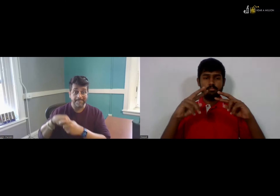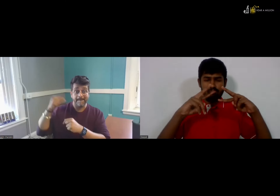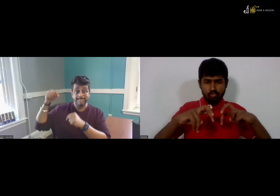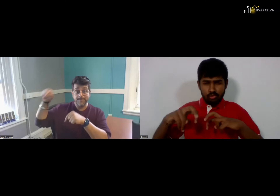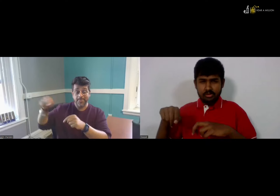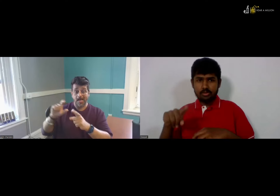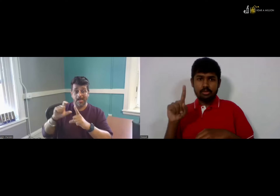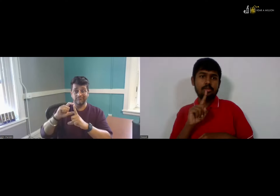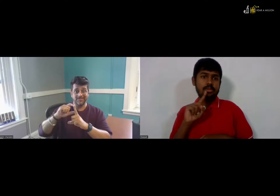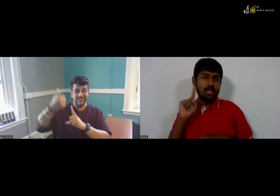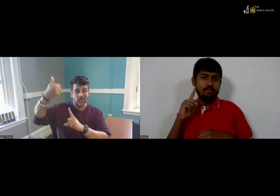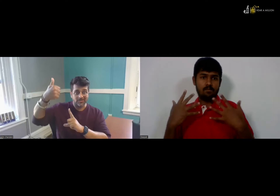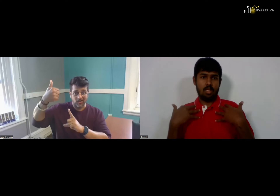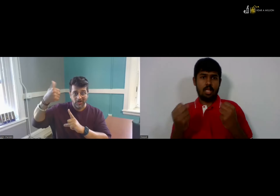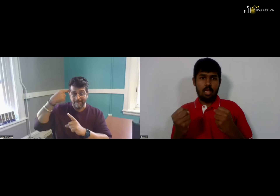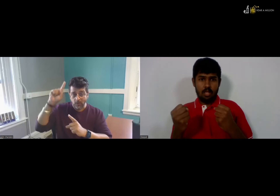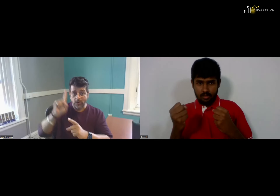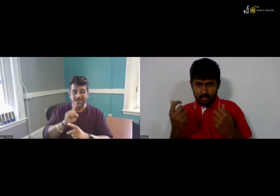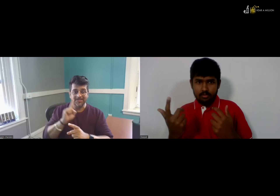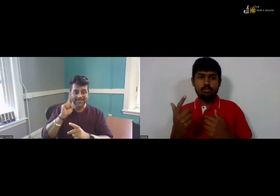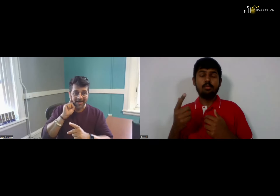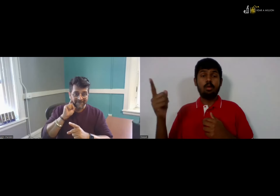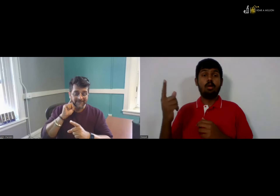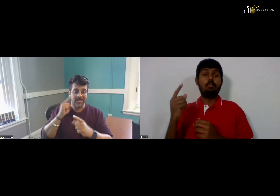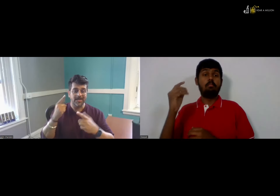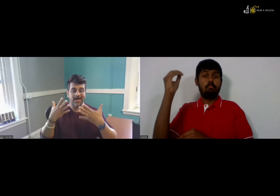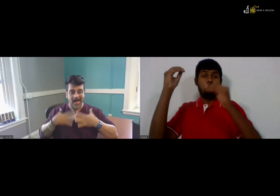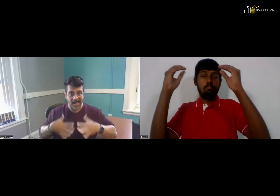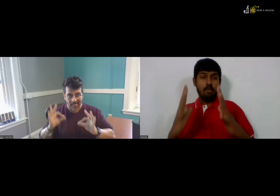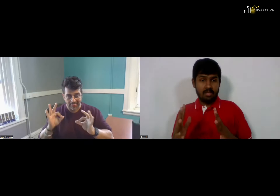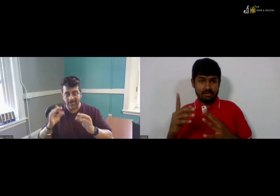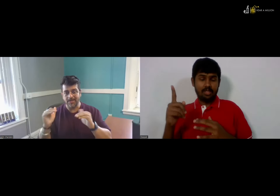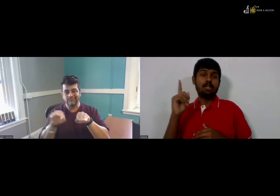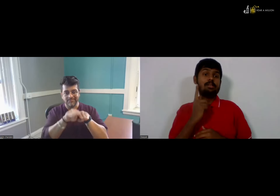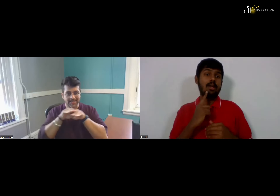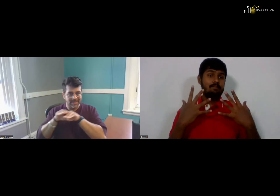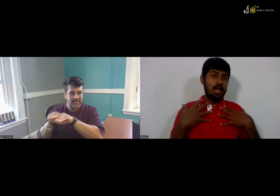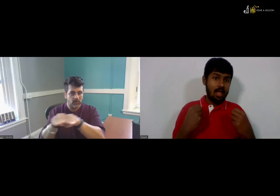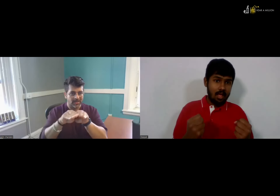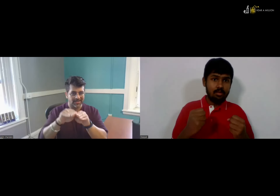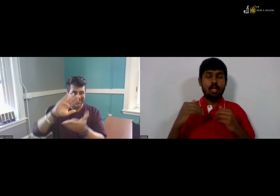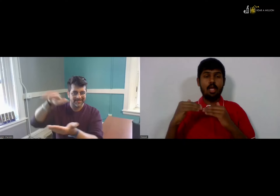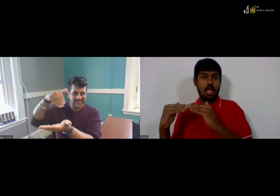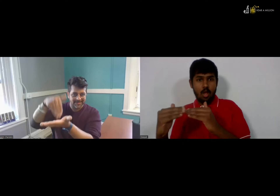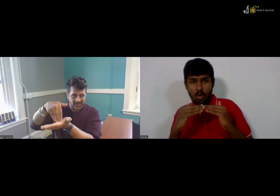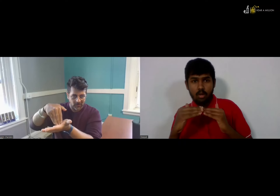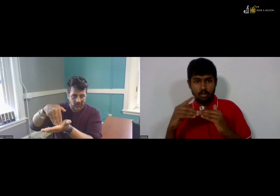community. And also she is the director of Deaf Health Equity